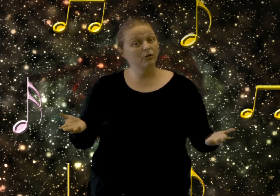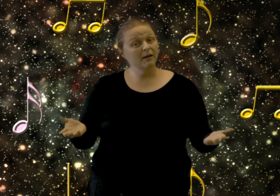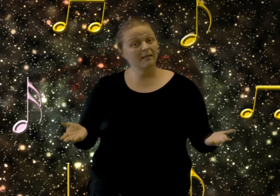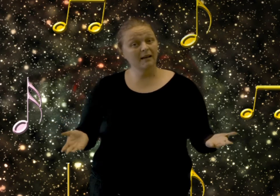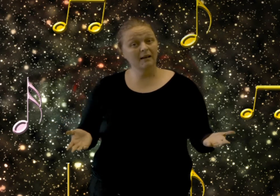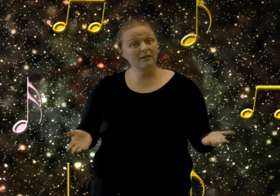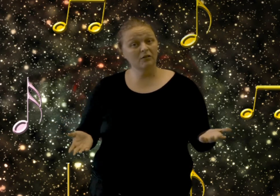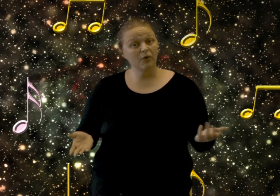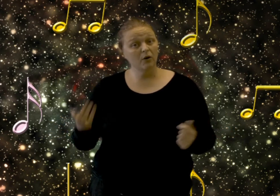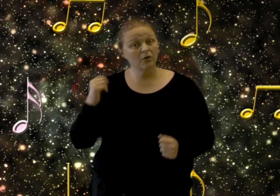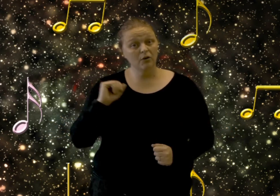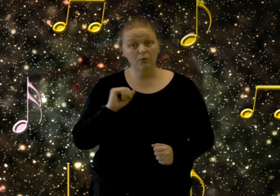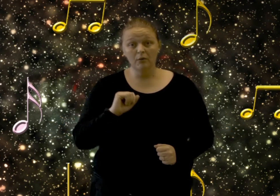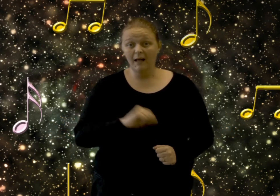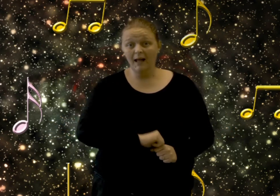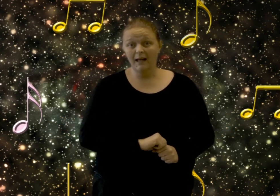3 things for today.